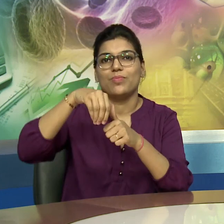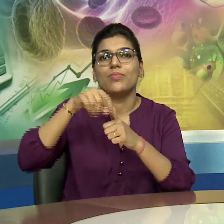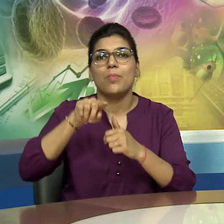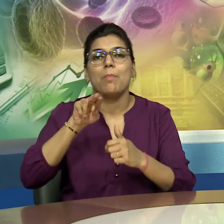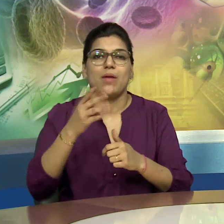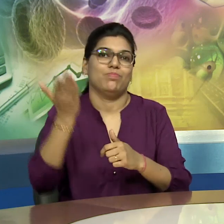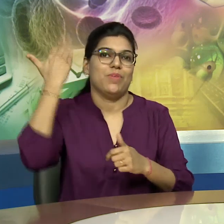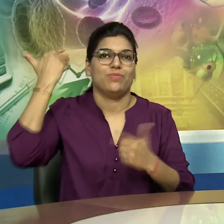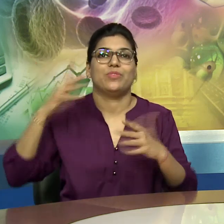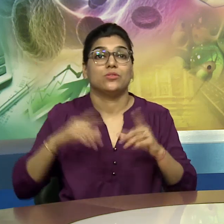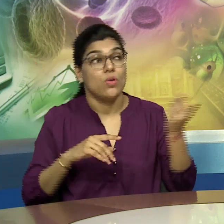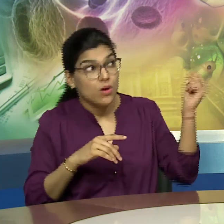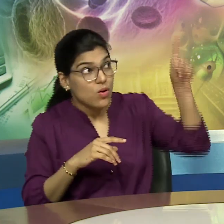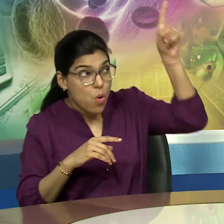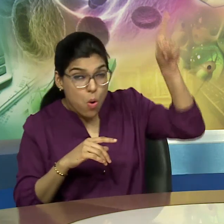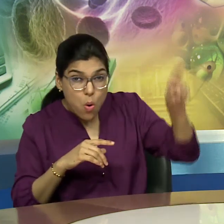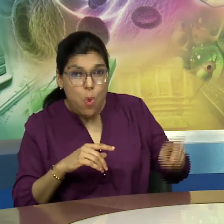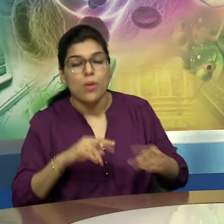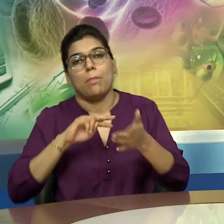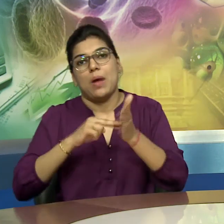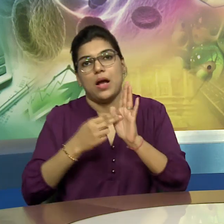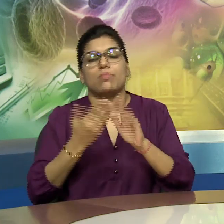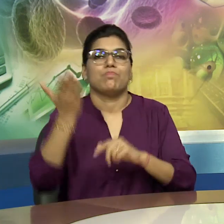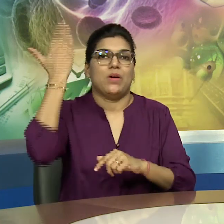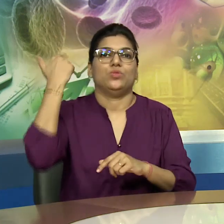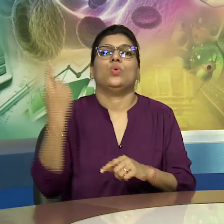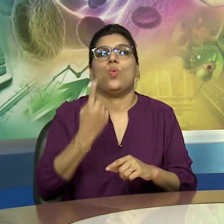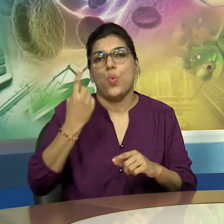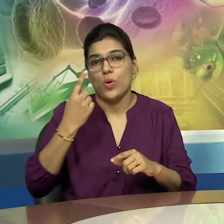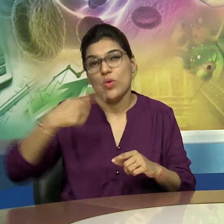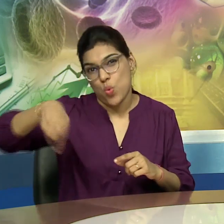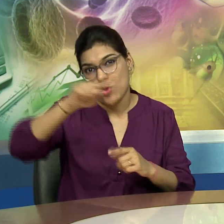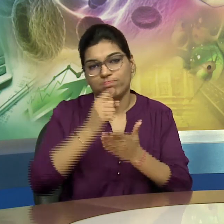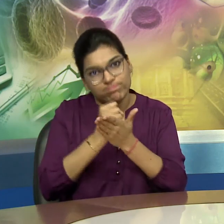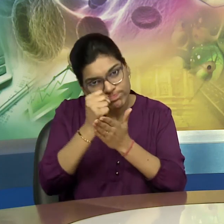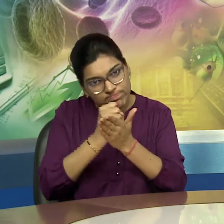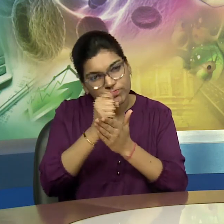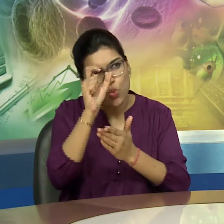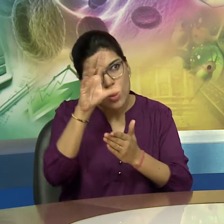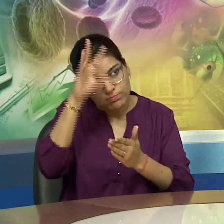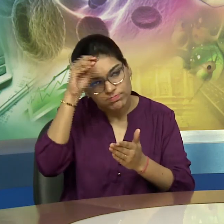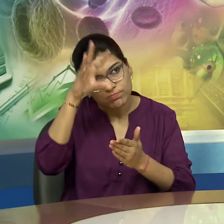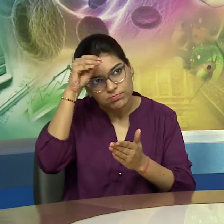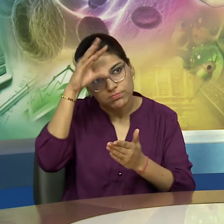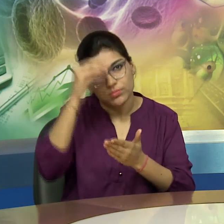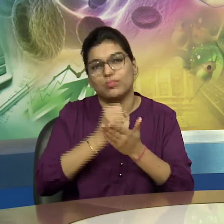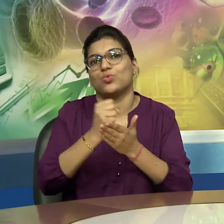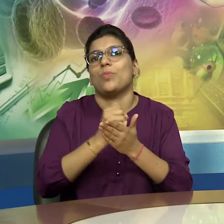Fourth word is see, then it will be saw. With fifth word is give, simple past will